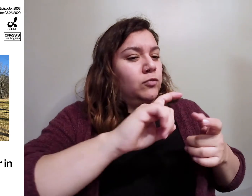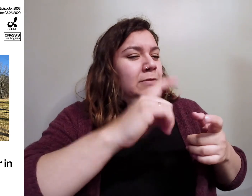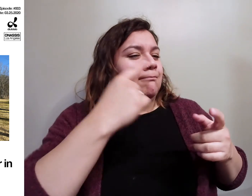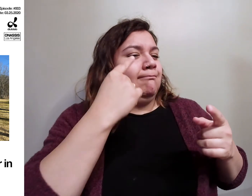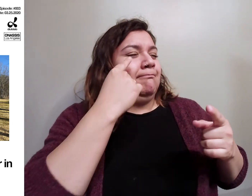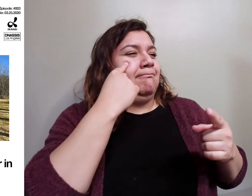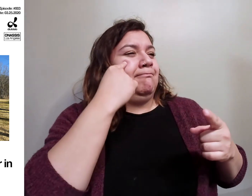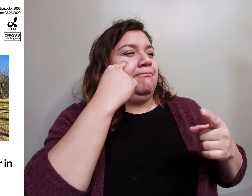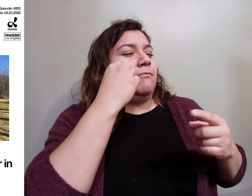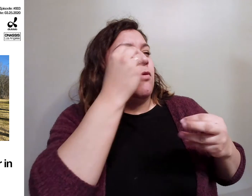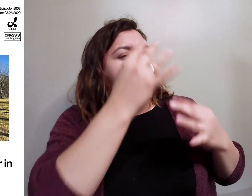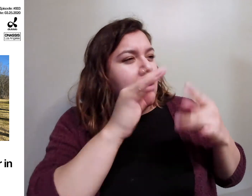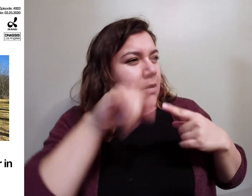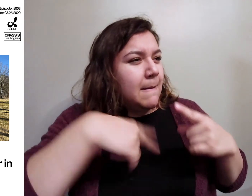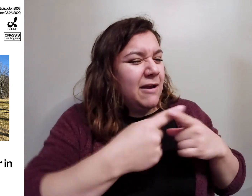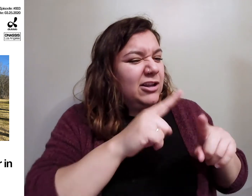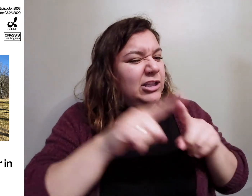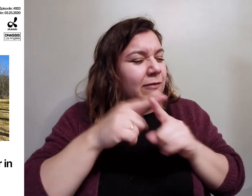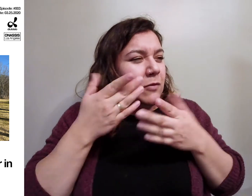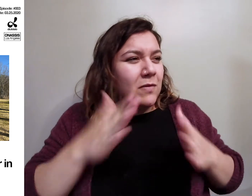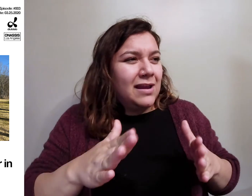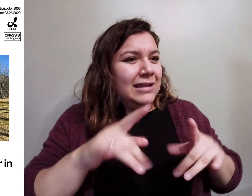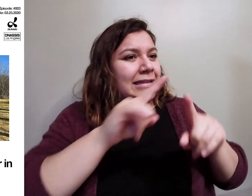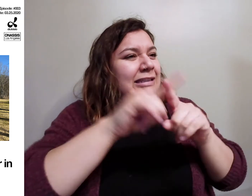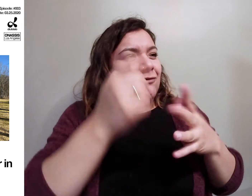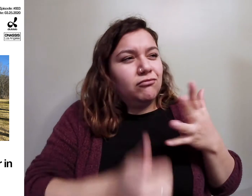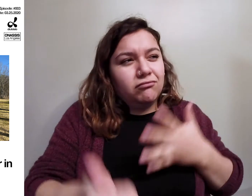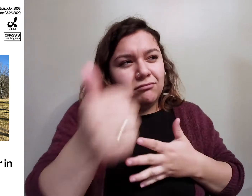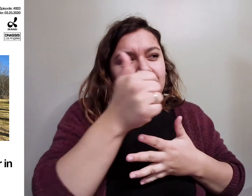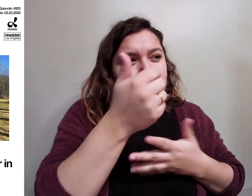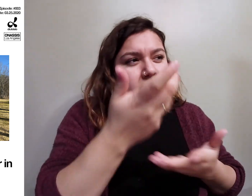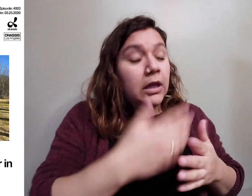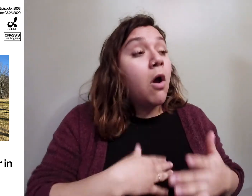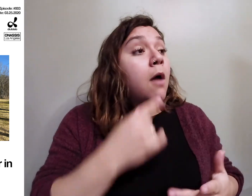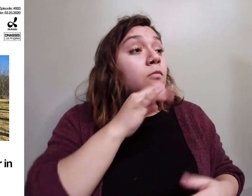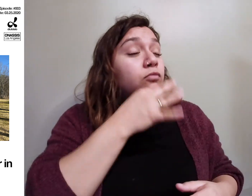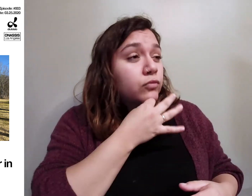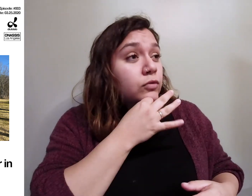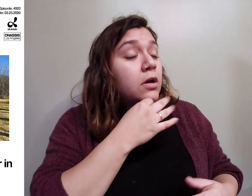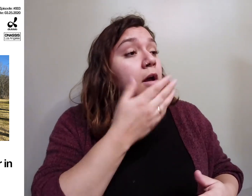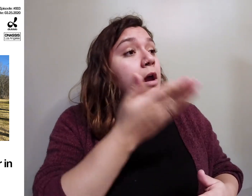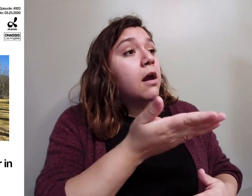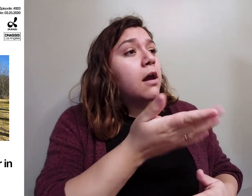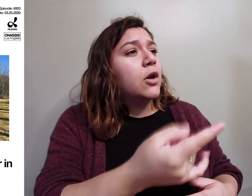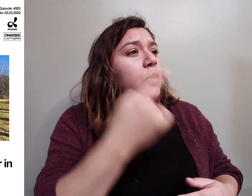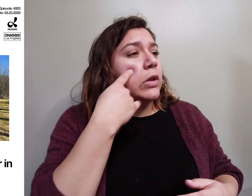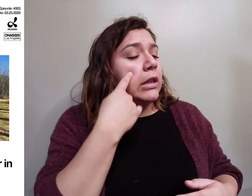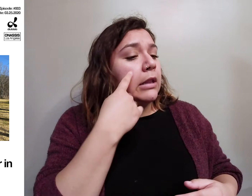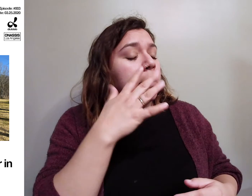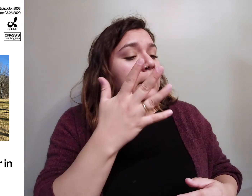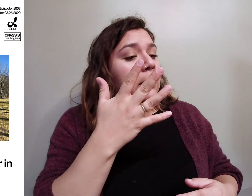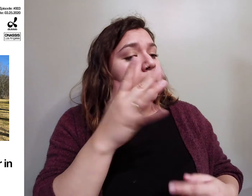in a different way and perhaps live differently, what might that look like to you, Maira?